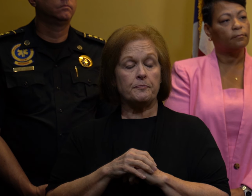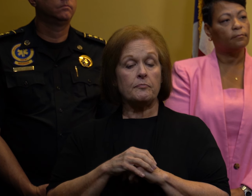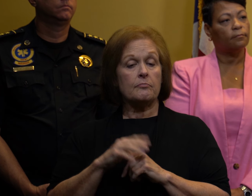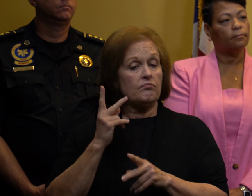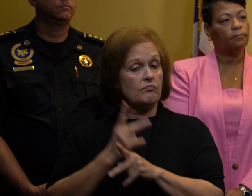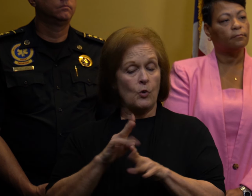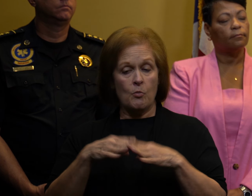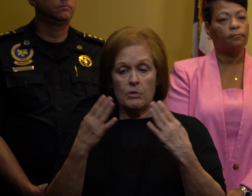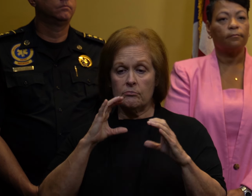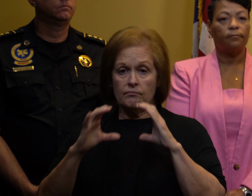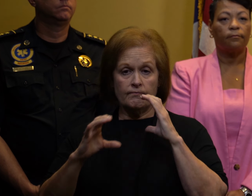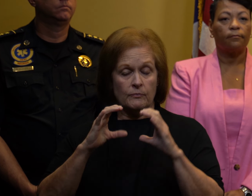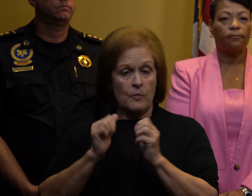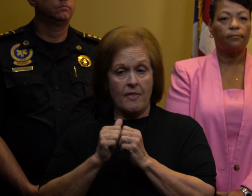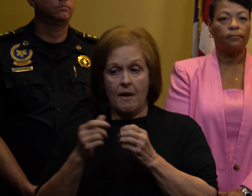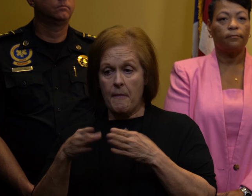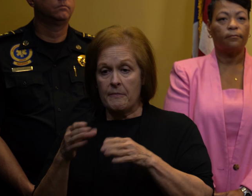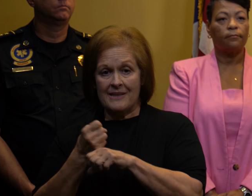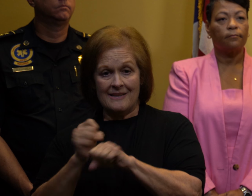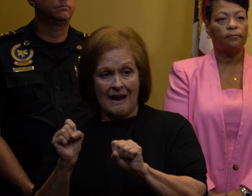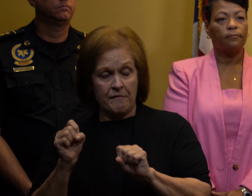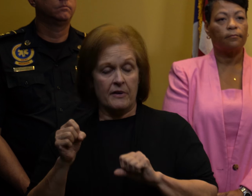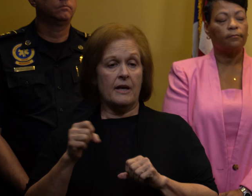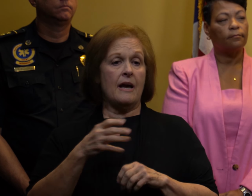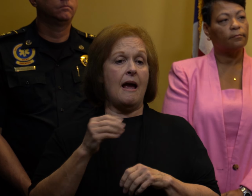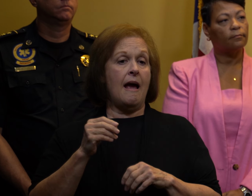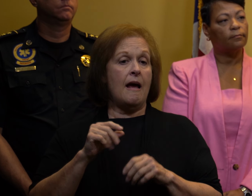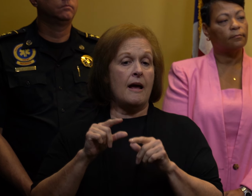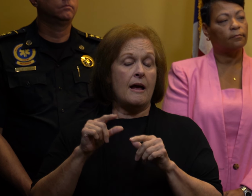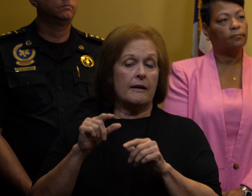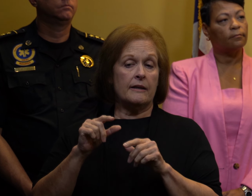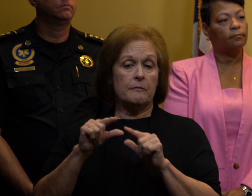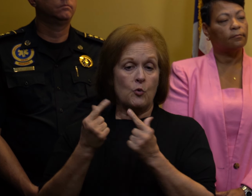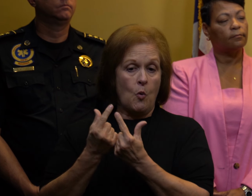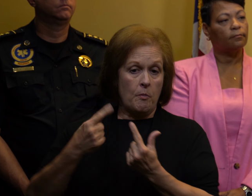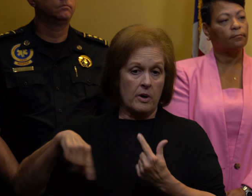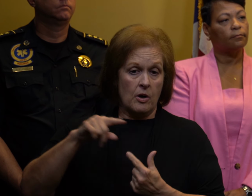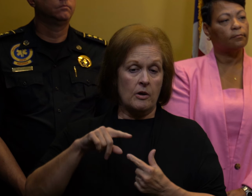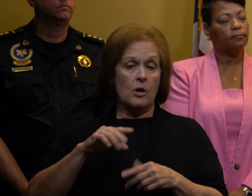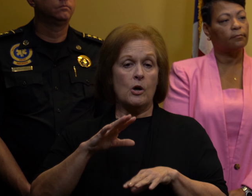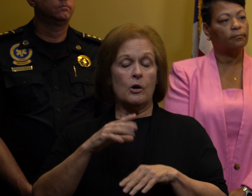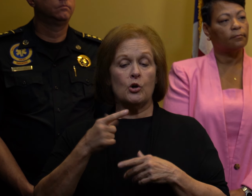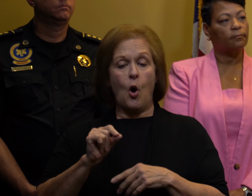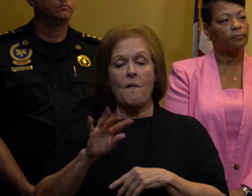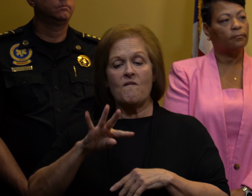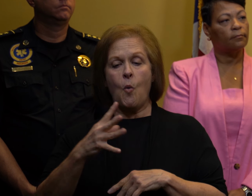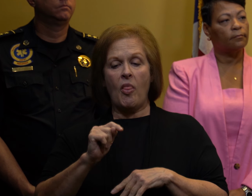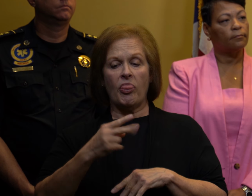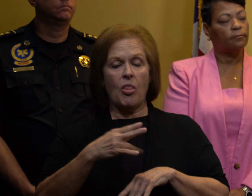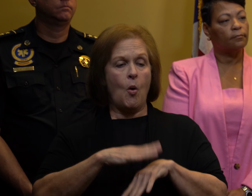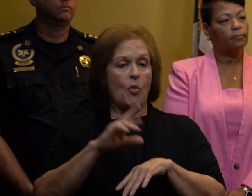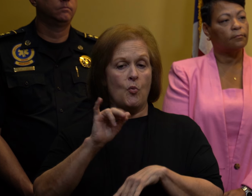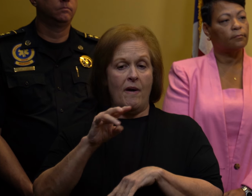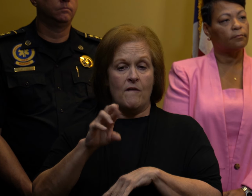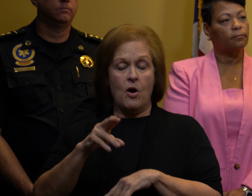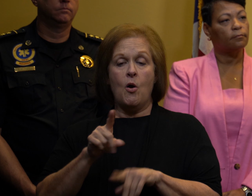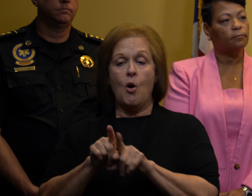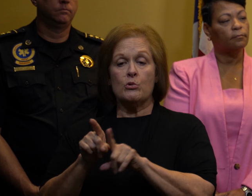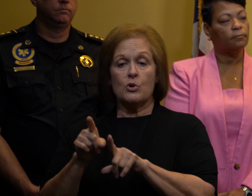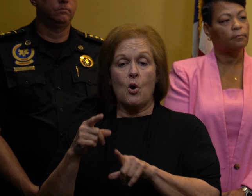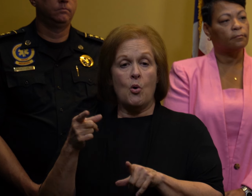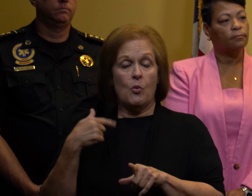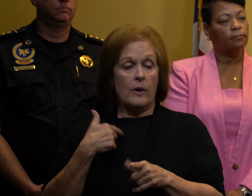communication with all public safety agencies and event stakeholders for Essence and for the Go Forth on the River. We're also maintaining our situational